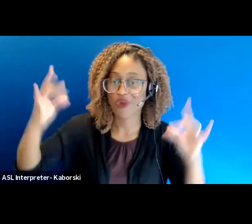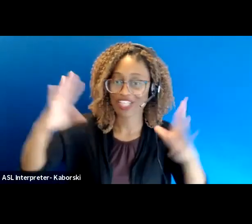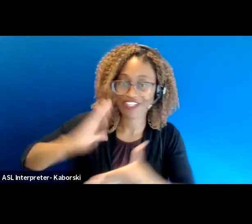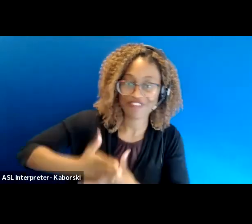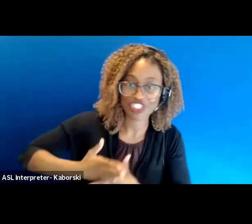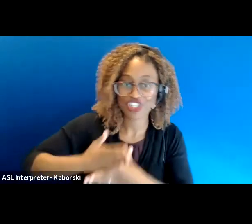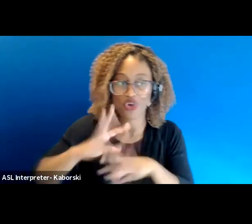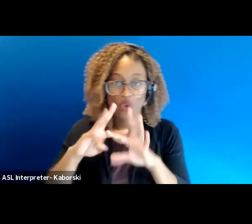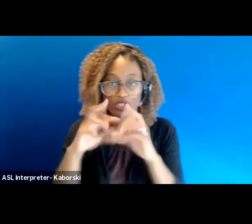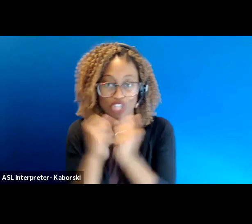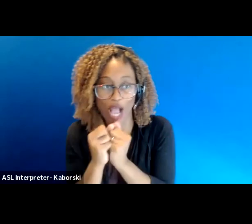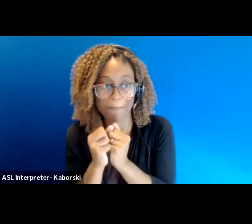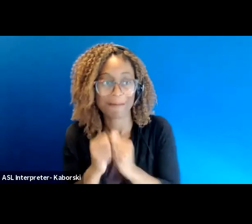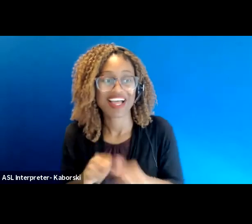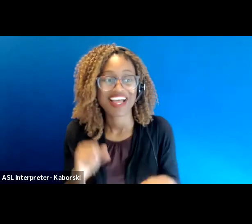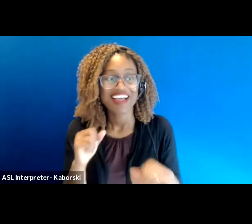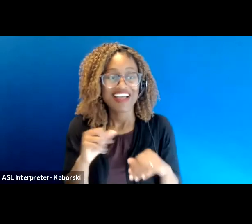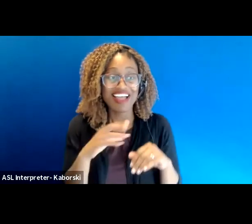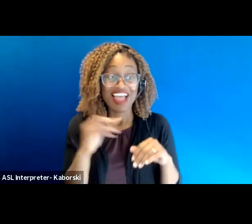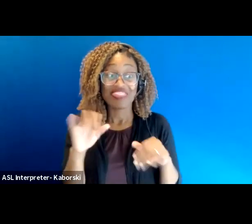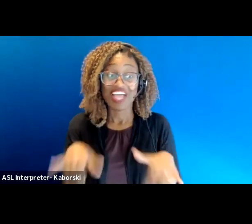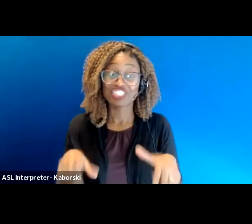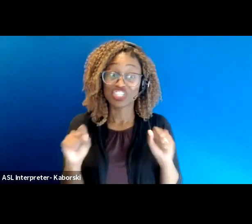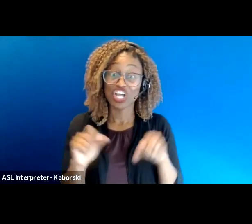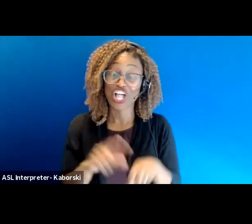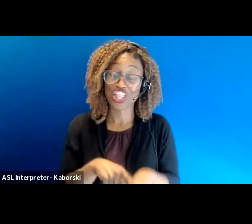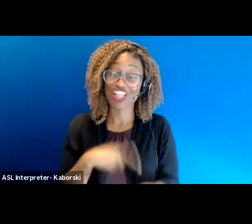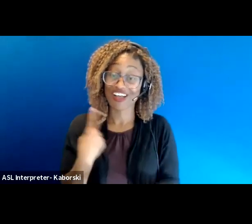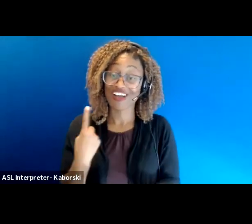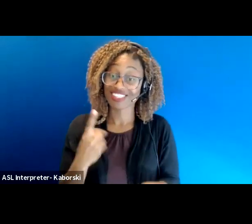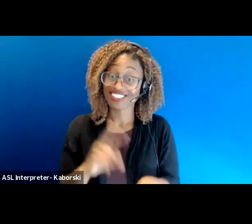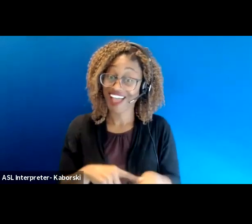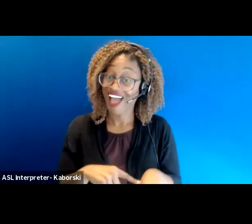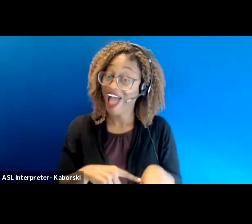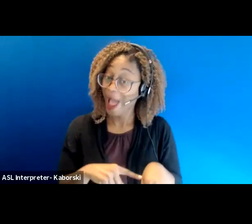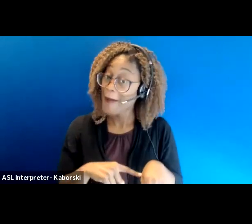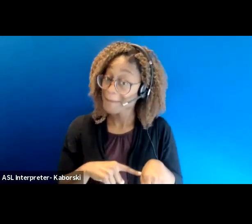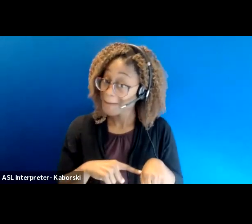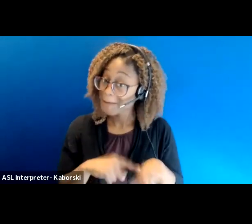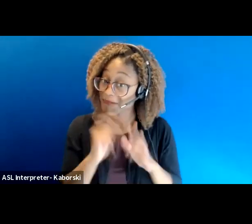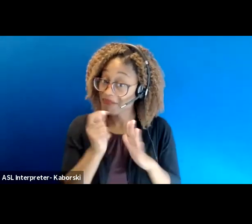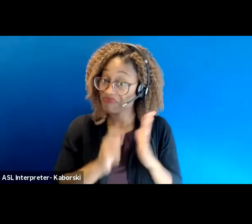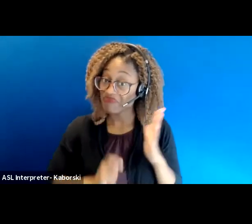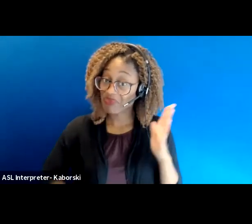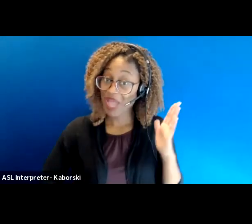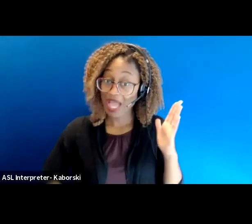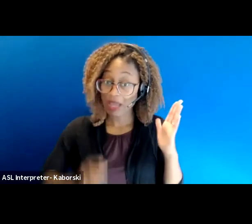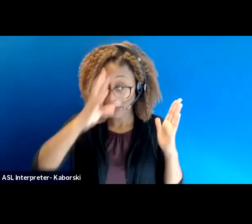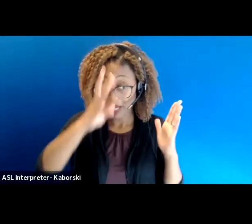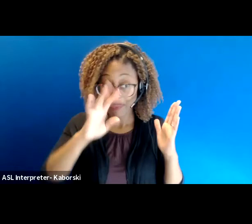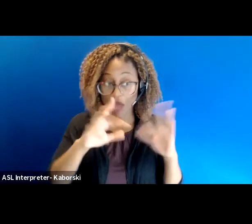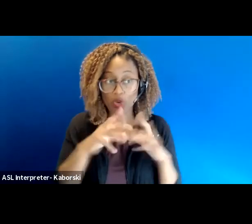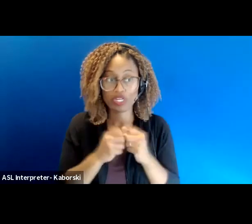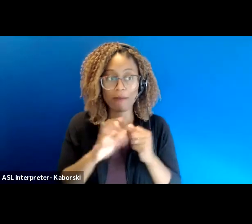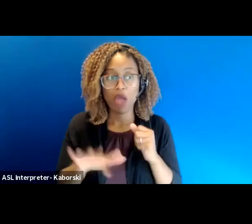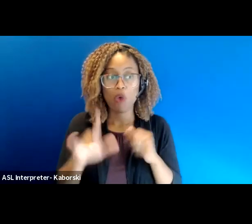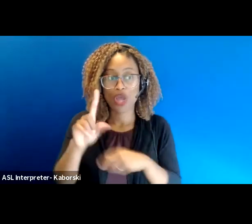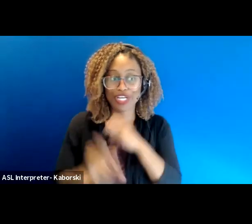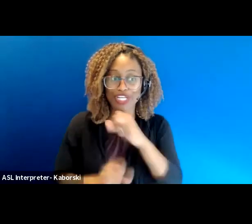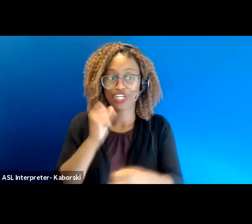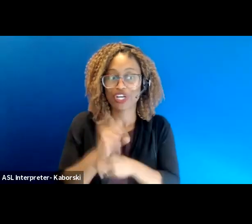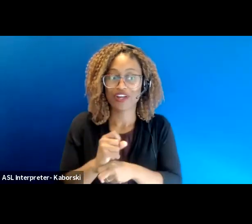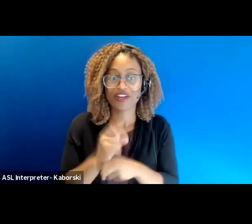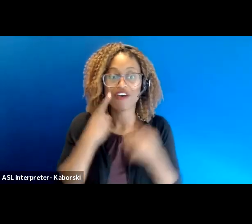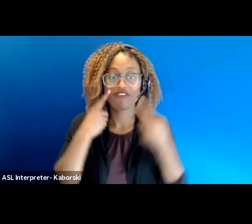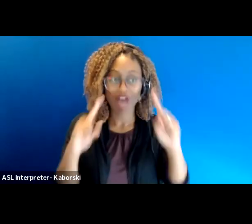workshop, which took a really long time to write. It took about a year to get it to the